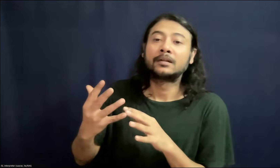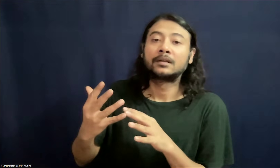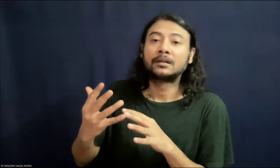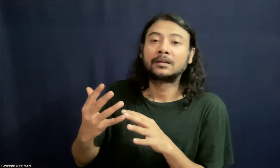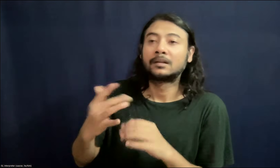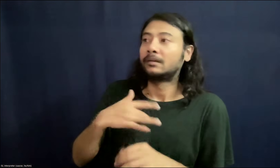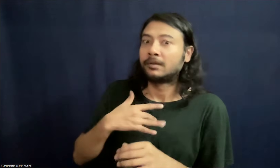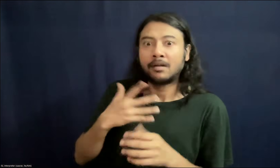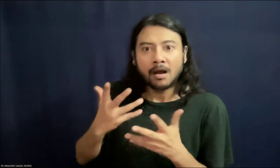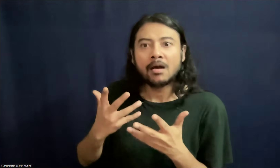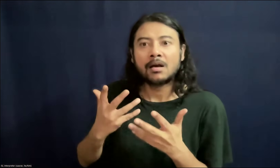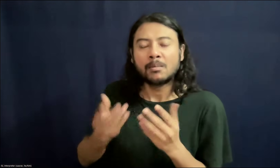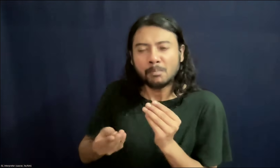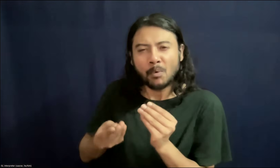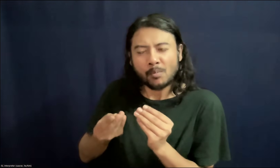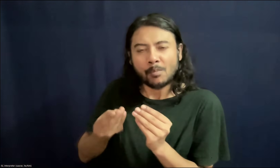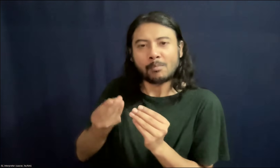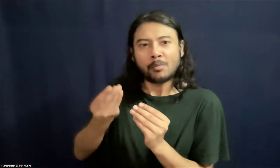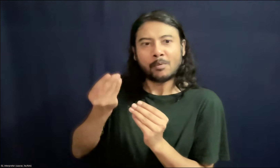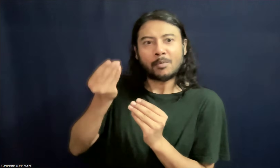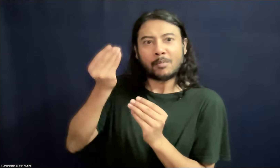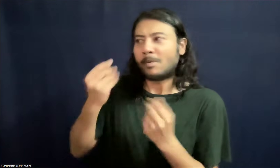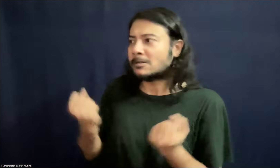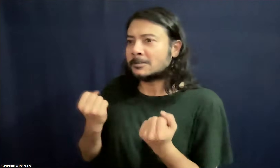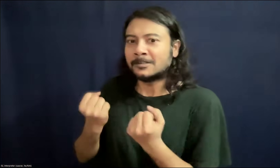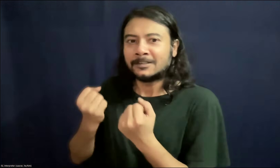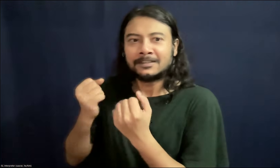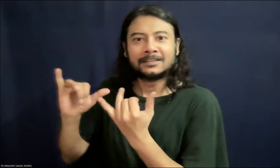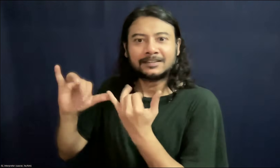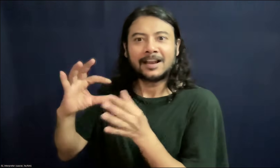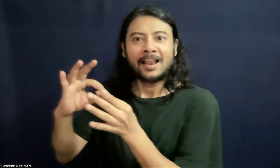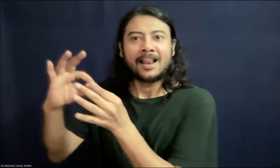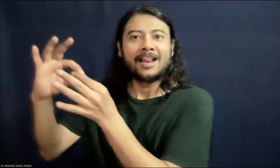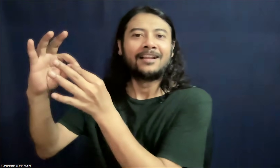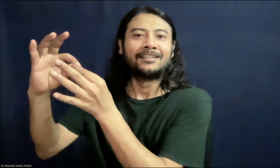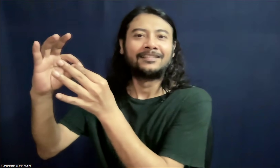So we don't want that, we just get knowledge